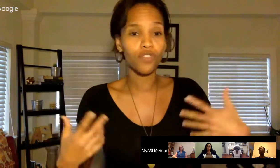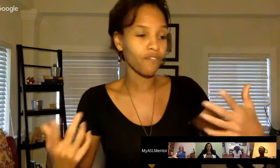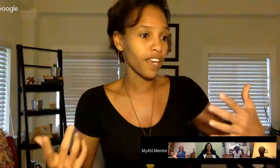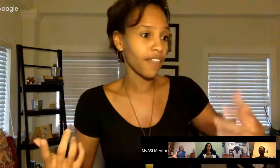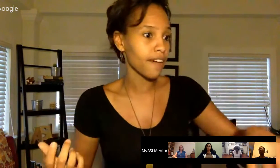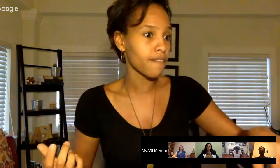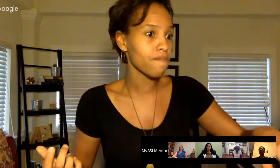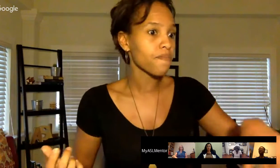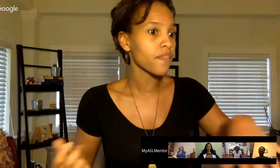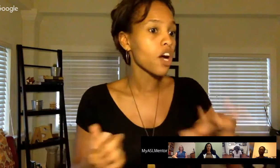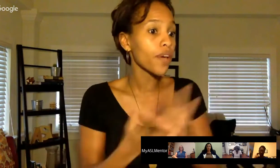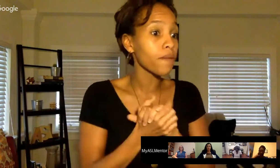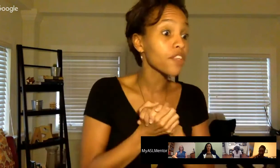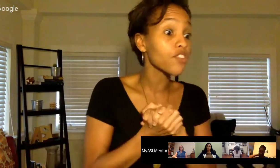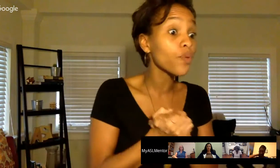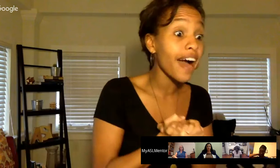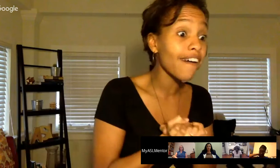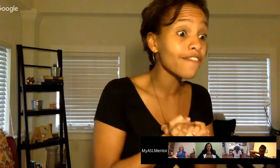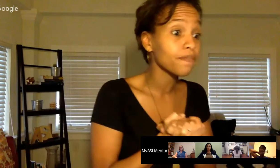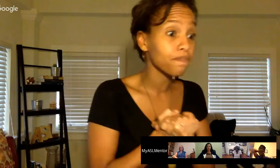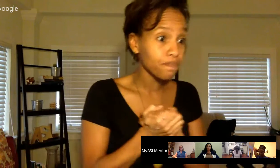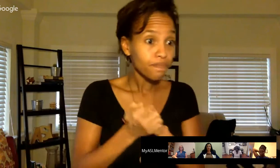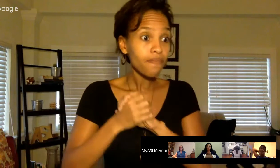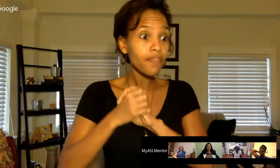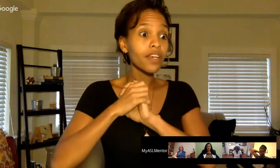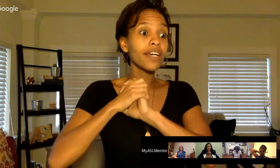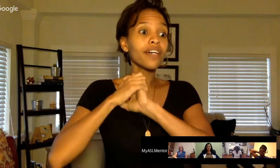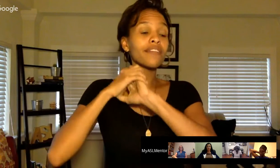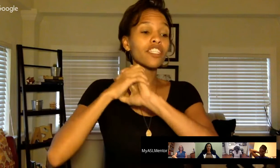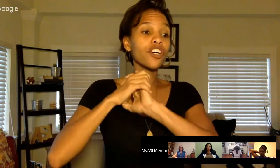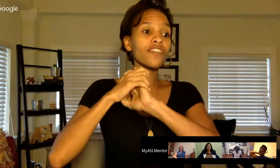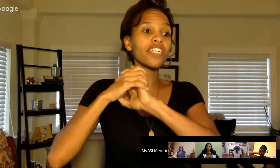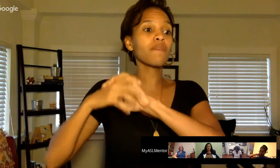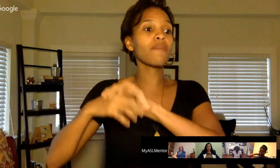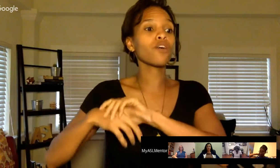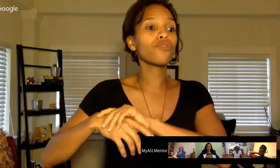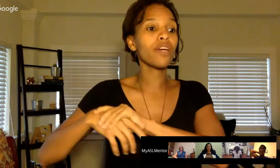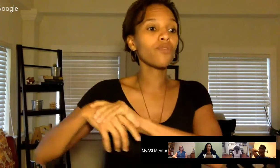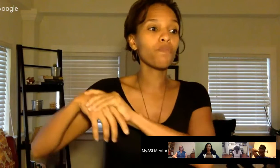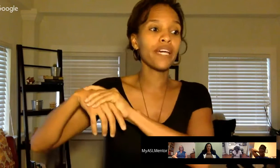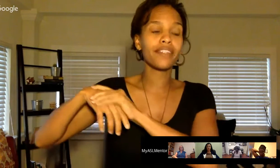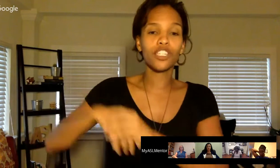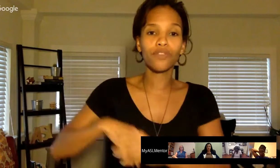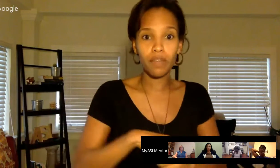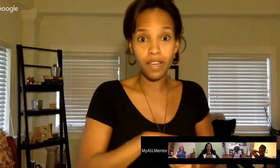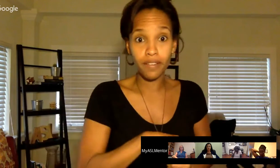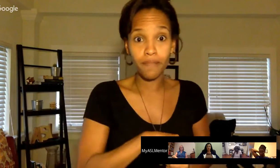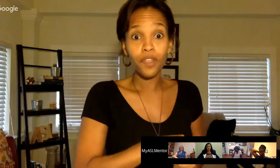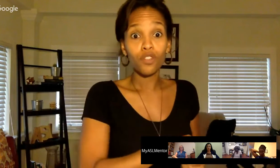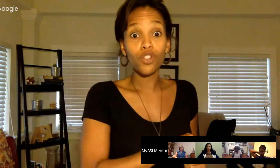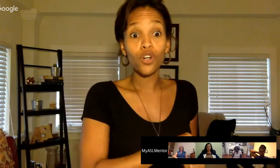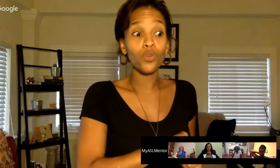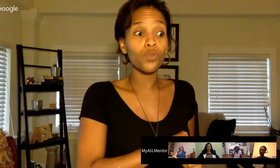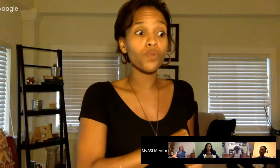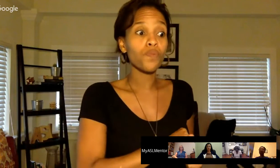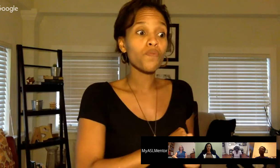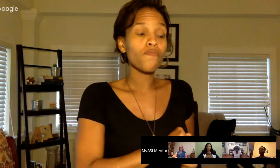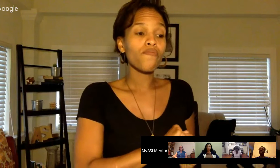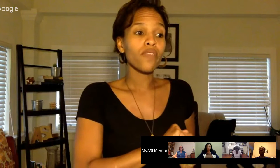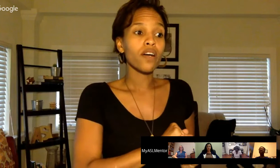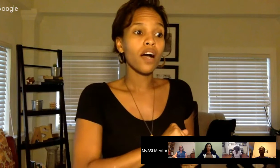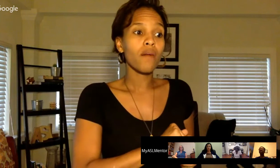you've conveyed that. Okay, so they start thinking about who they will pick as their running mate.